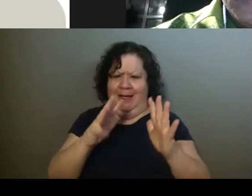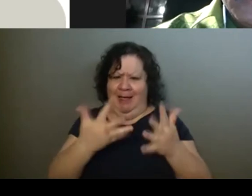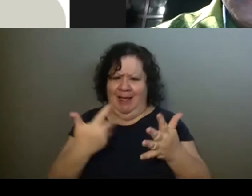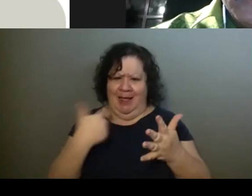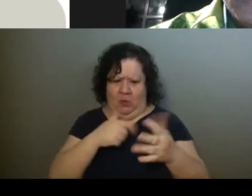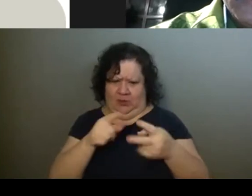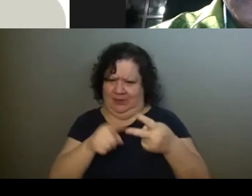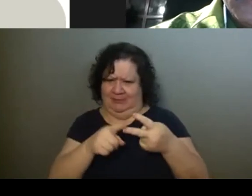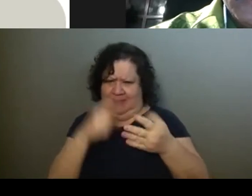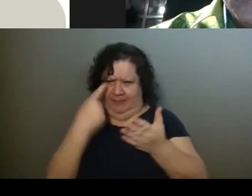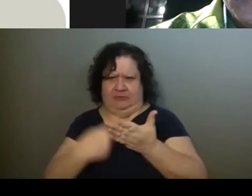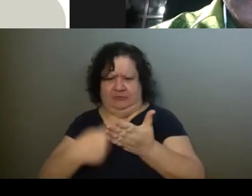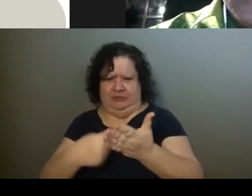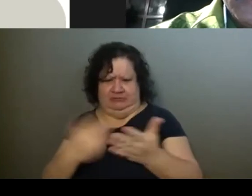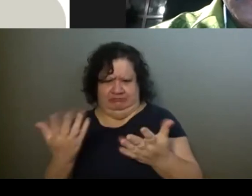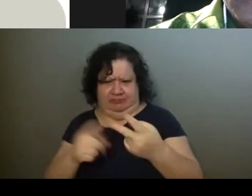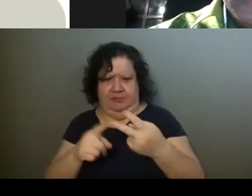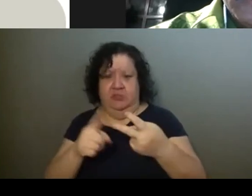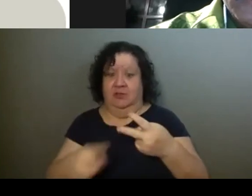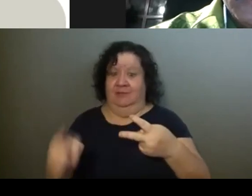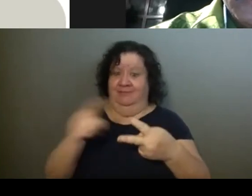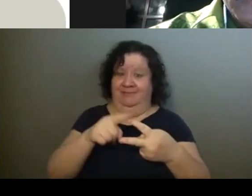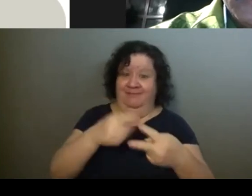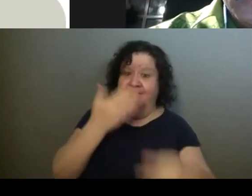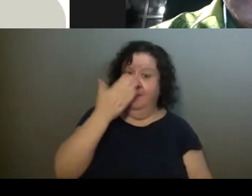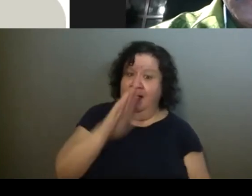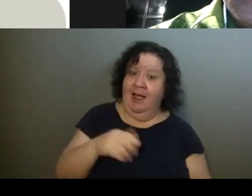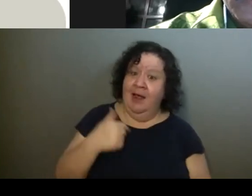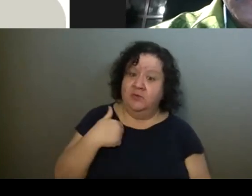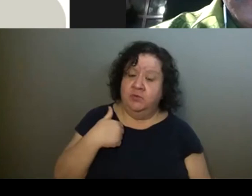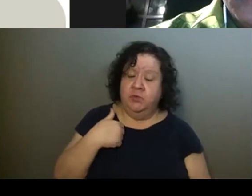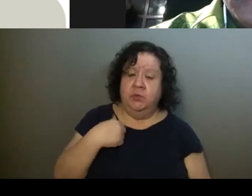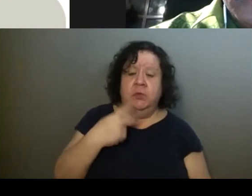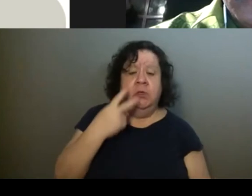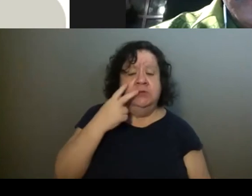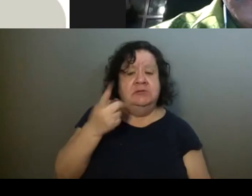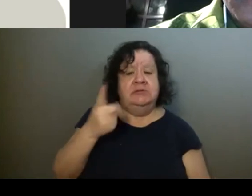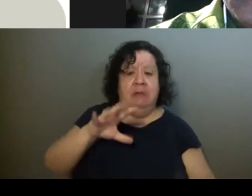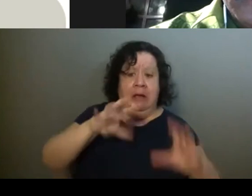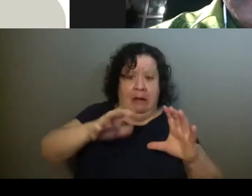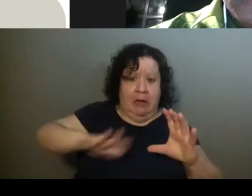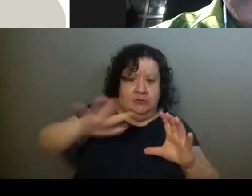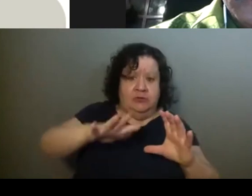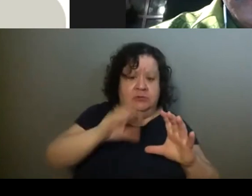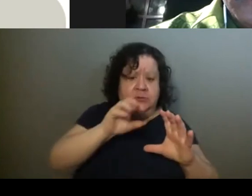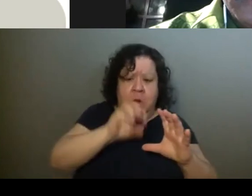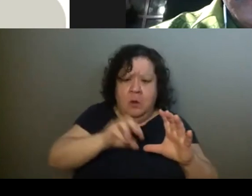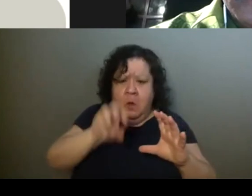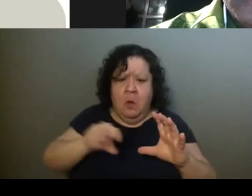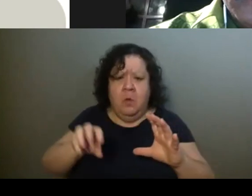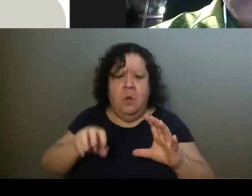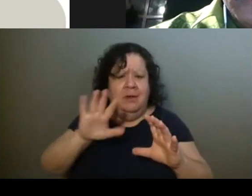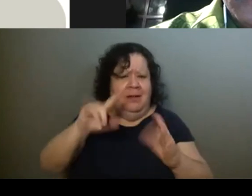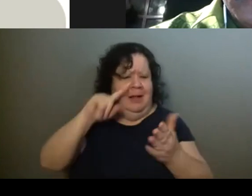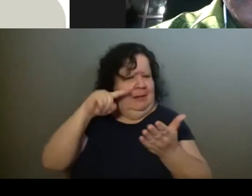Definitely, most of the strategies at local and national level are not just recognizing persons with disabilities as